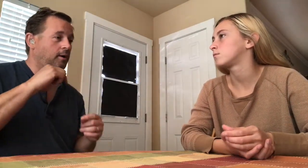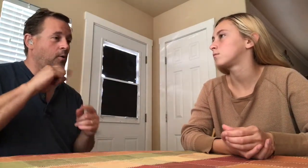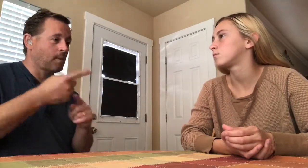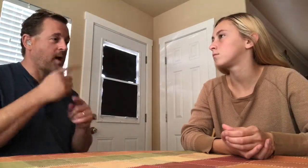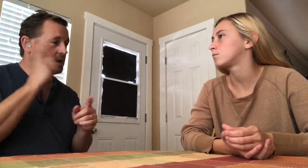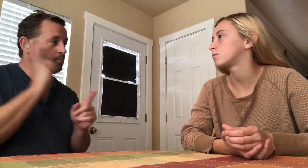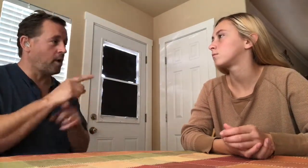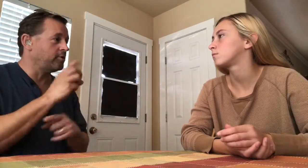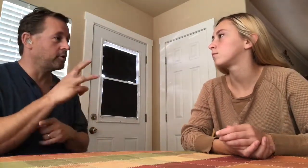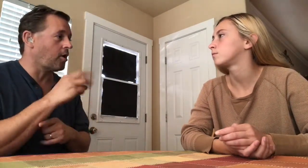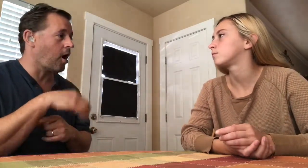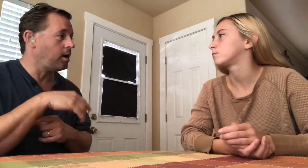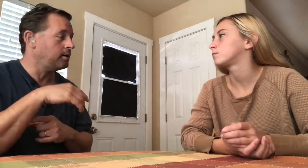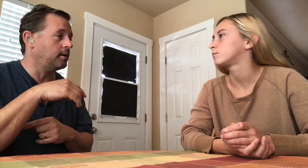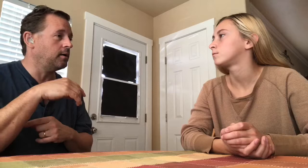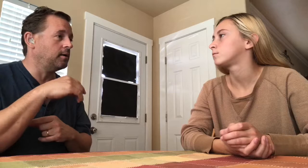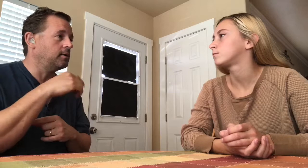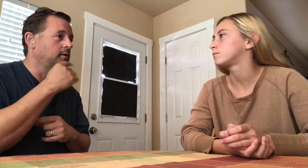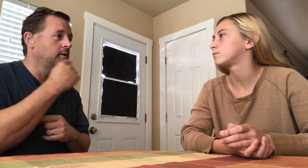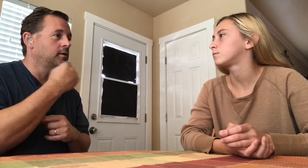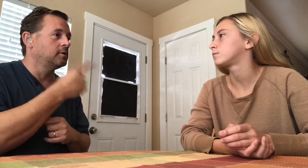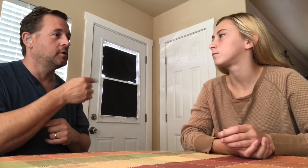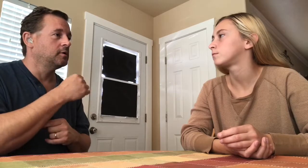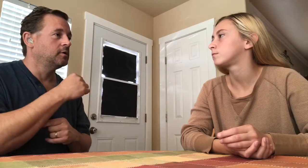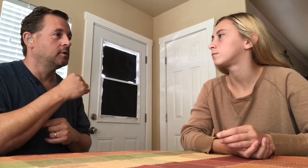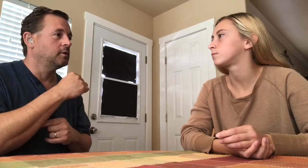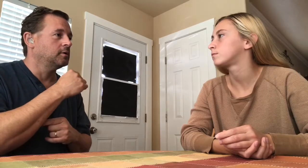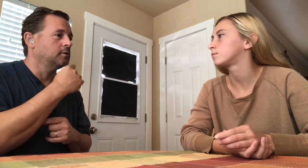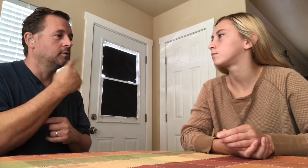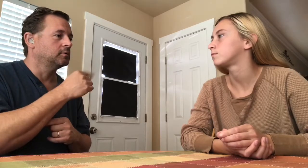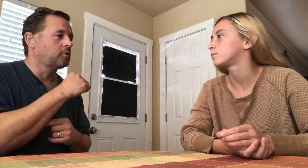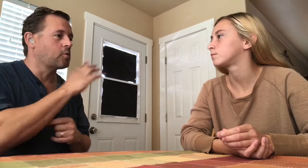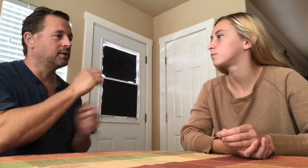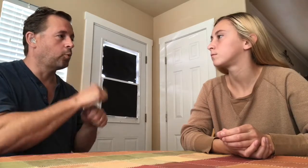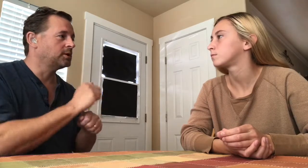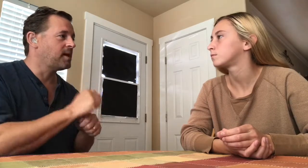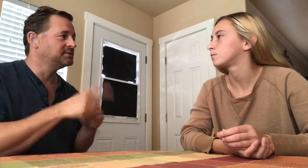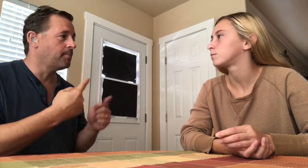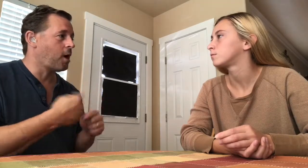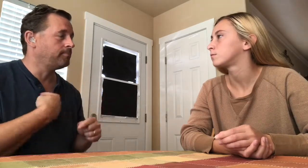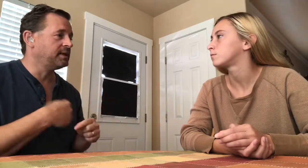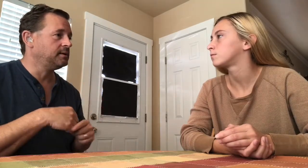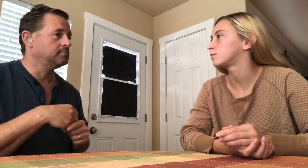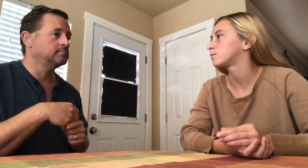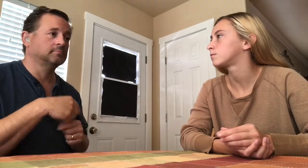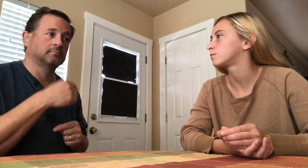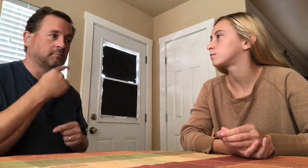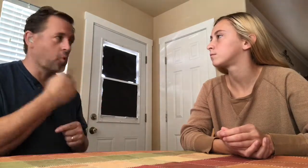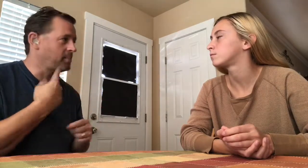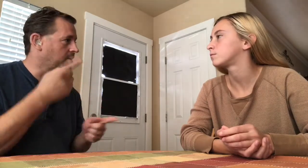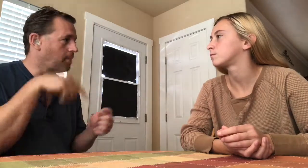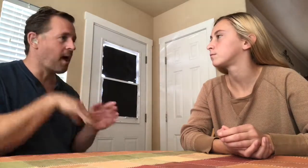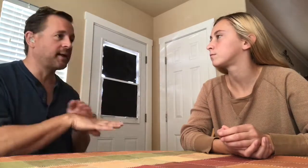When my brother-in-law told his workplace about me, told me to come on